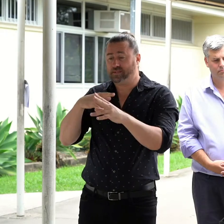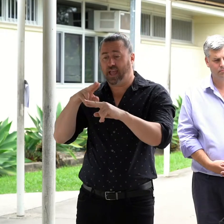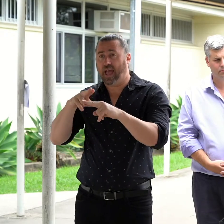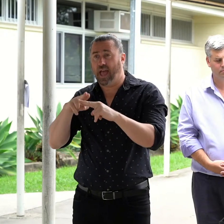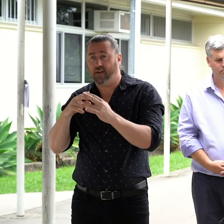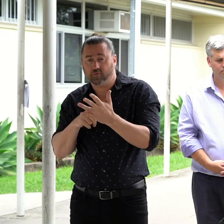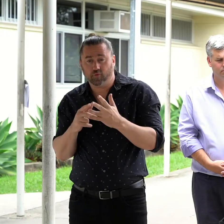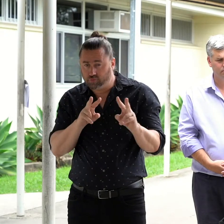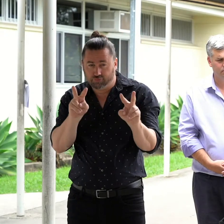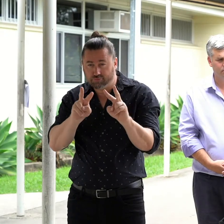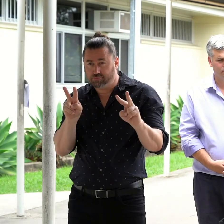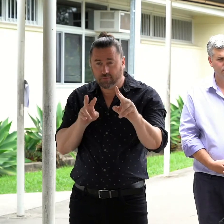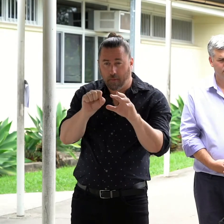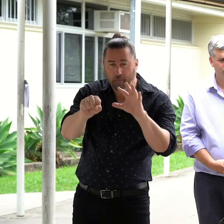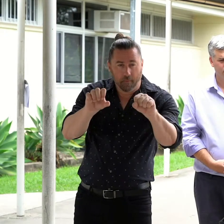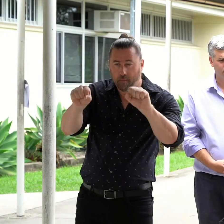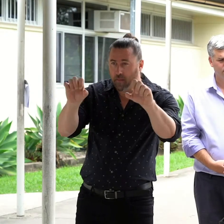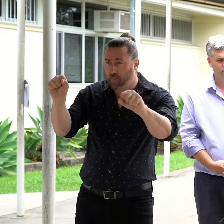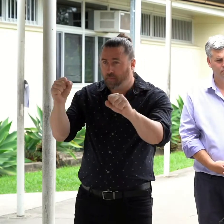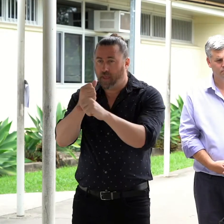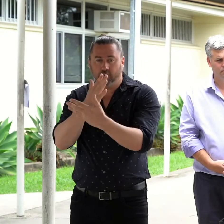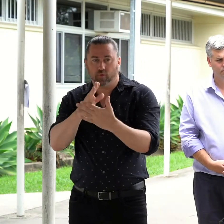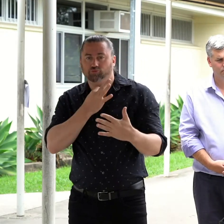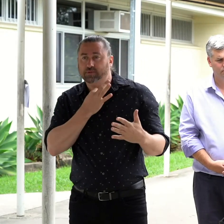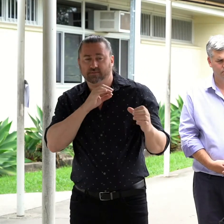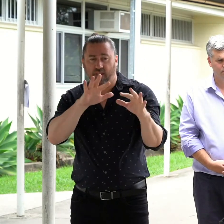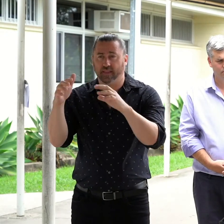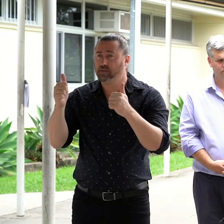that they've identified people in the Queensland community has come forward and got